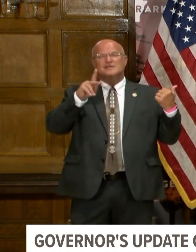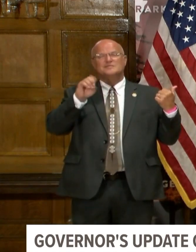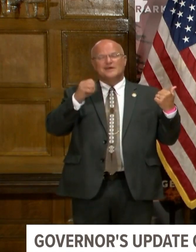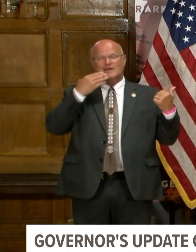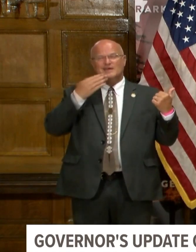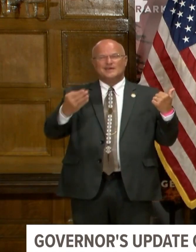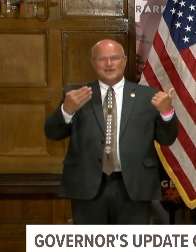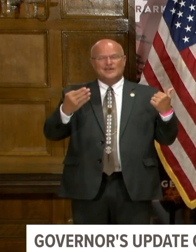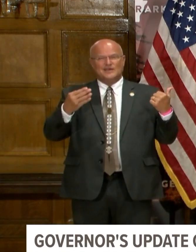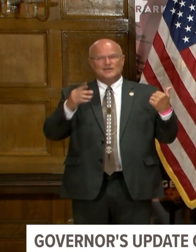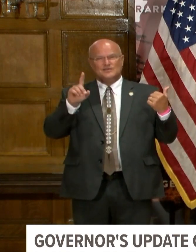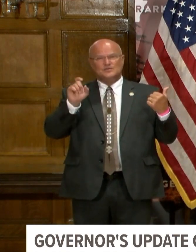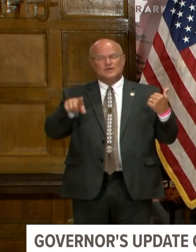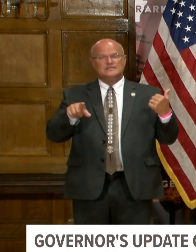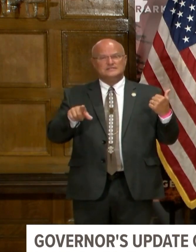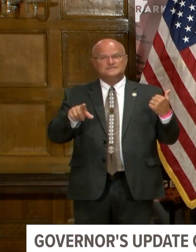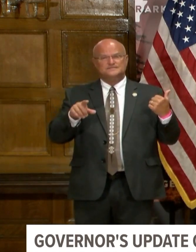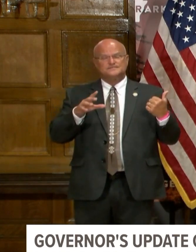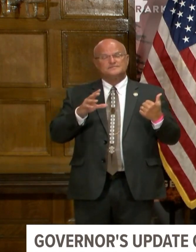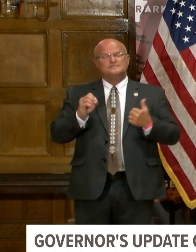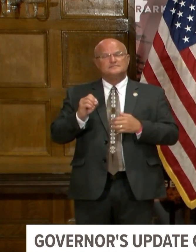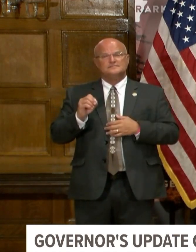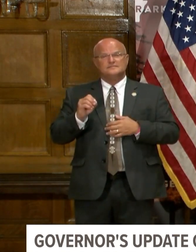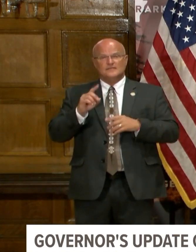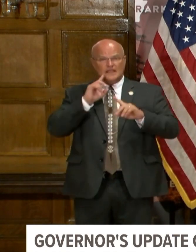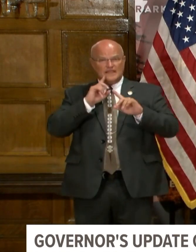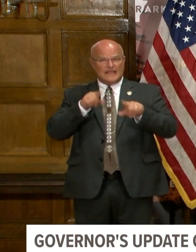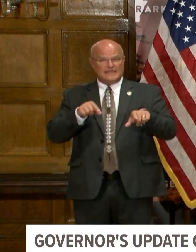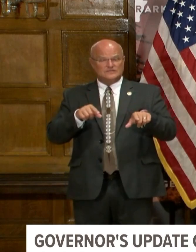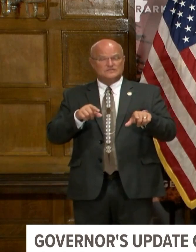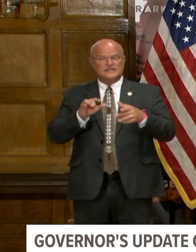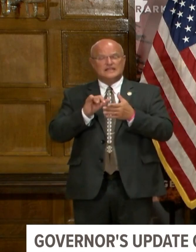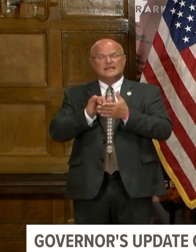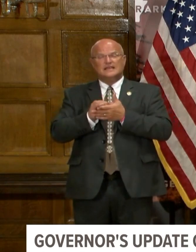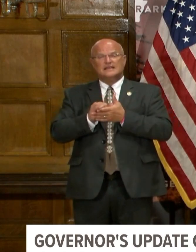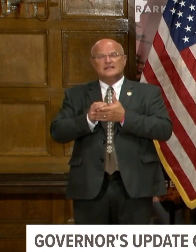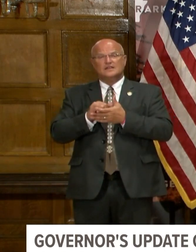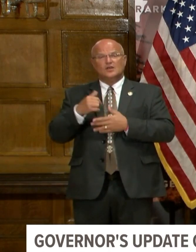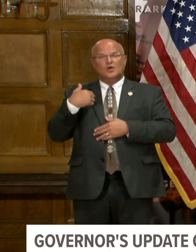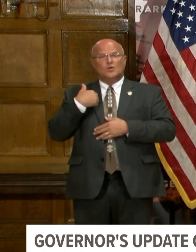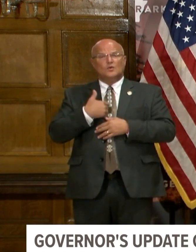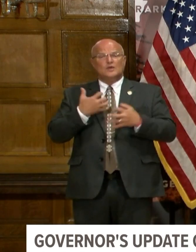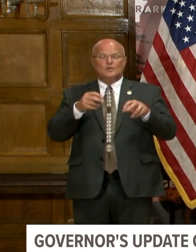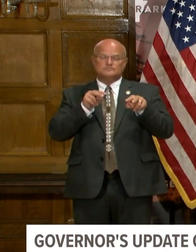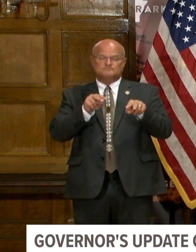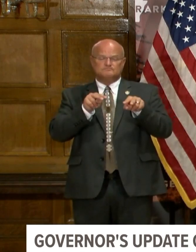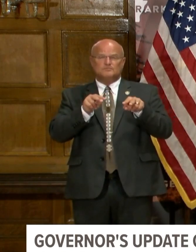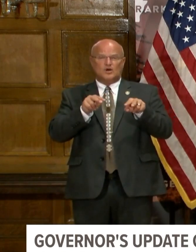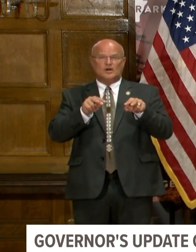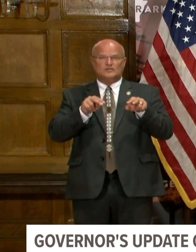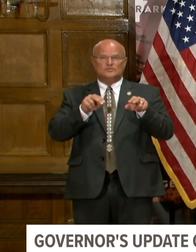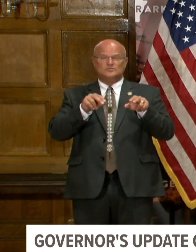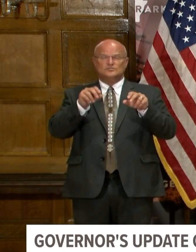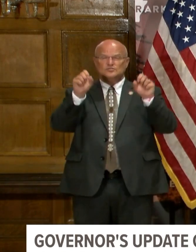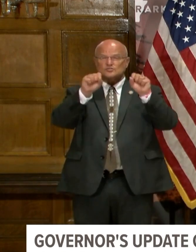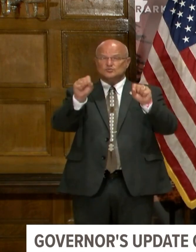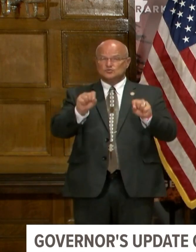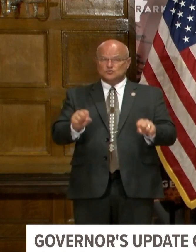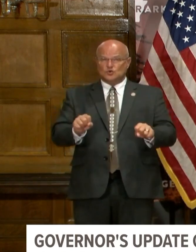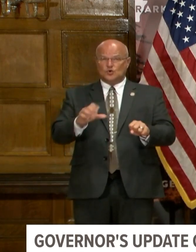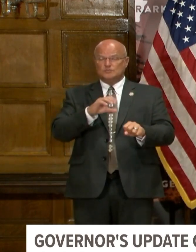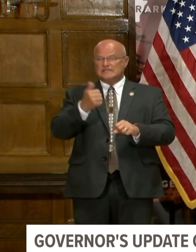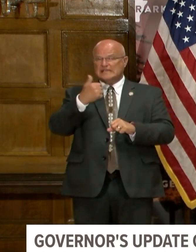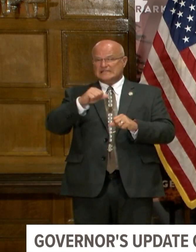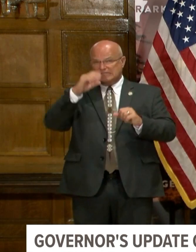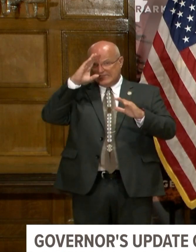a very good question, and the answer is that we want to monitor the storms and